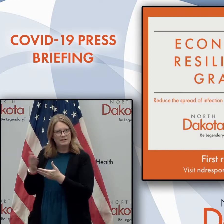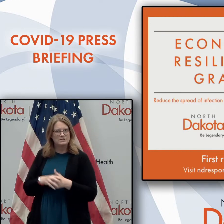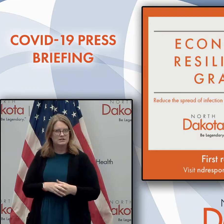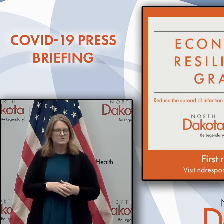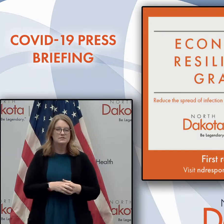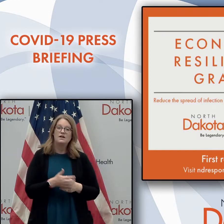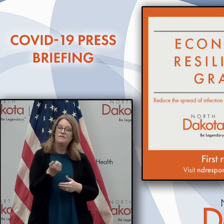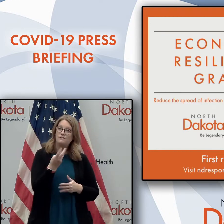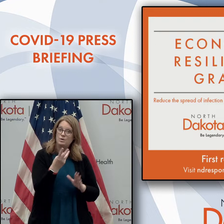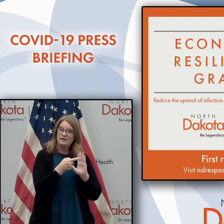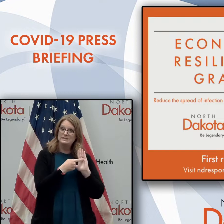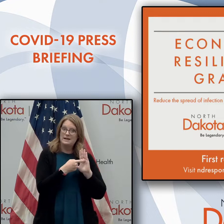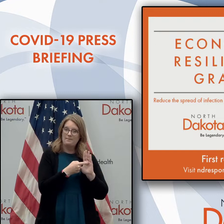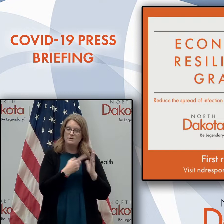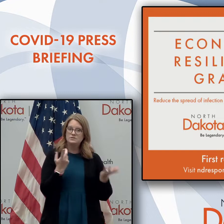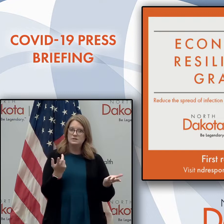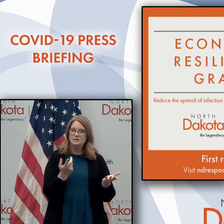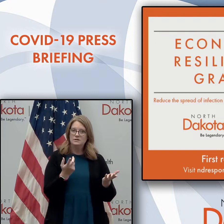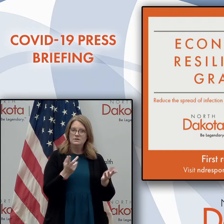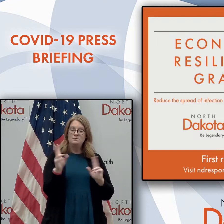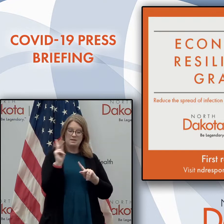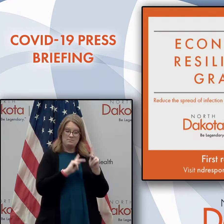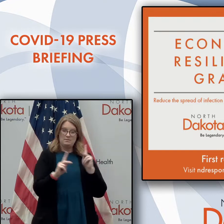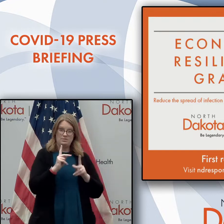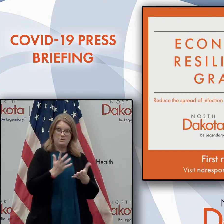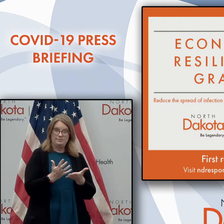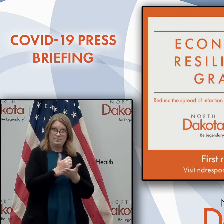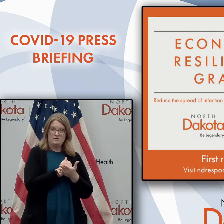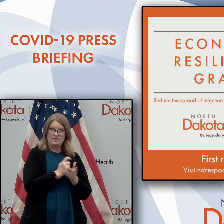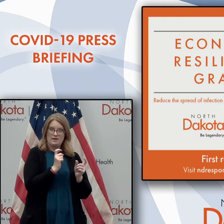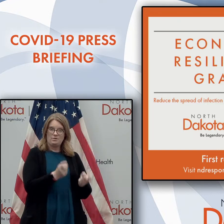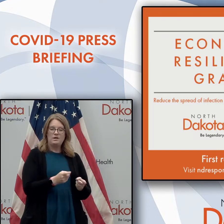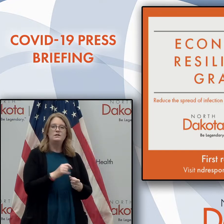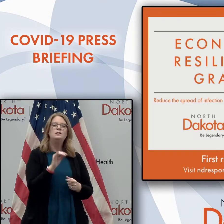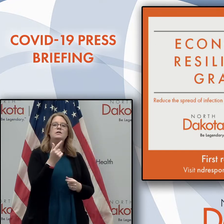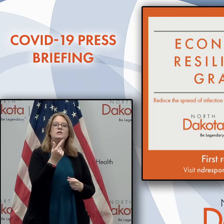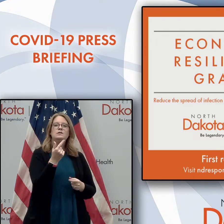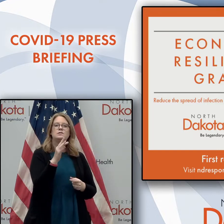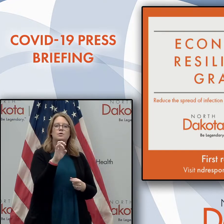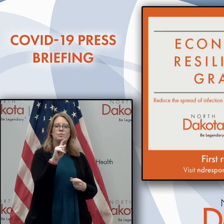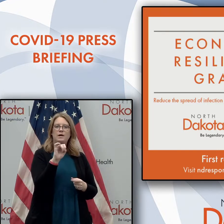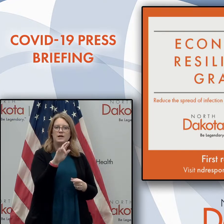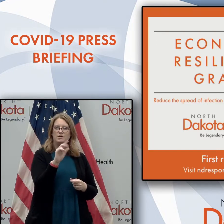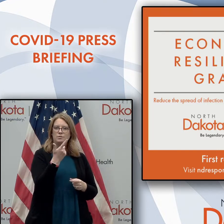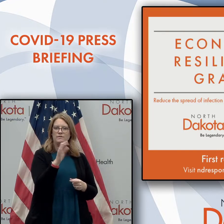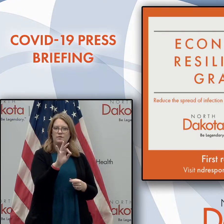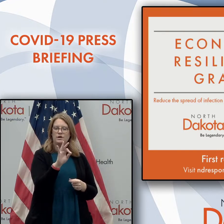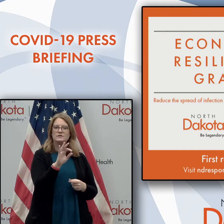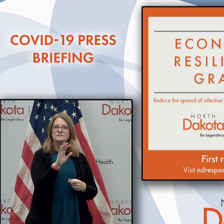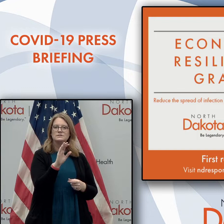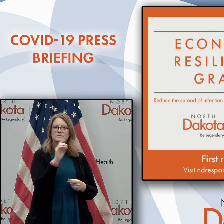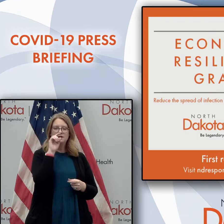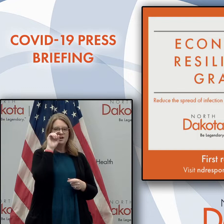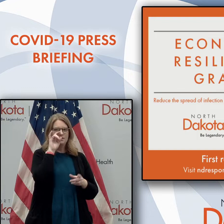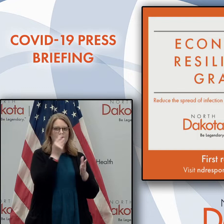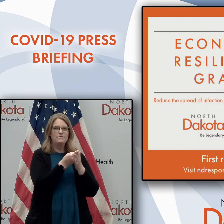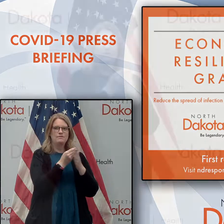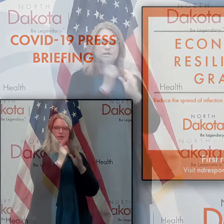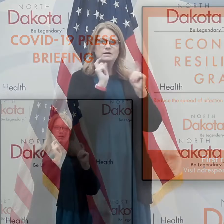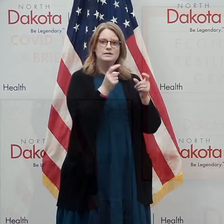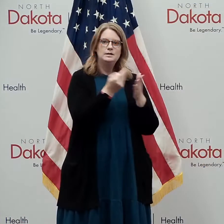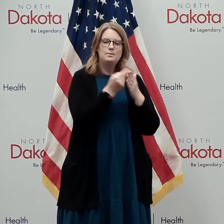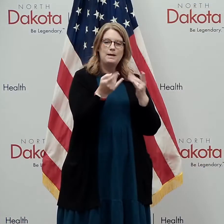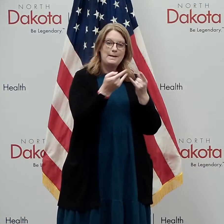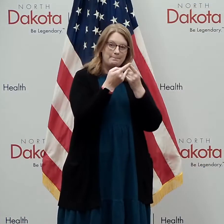of the improvements that will be made by grant recipients. The Greater Grand Forks Convention and Visitors Bureau was awarded funds to purchase masks